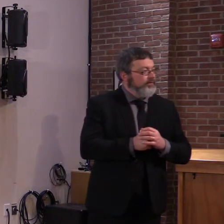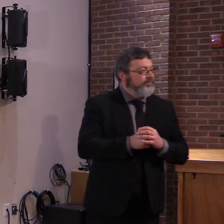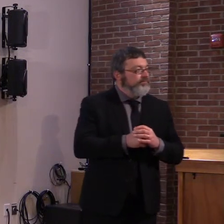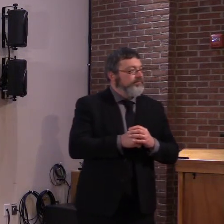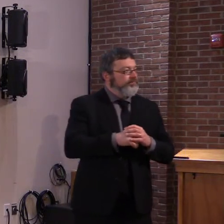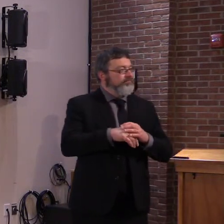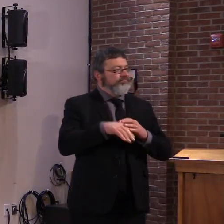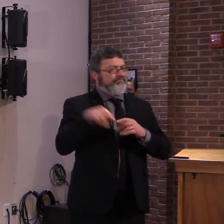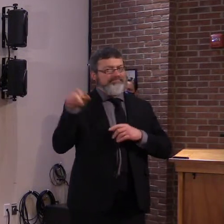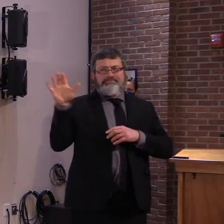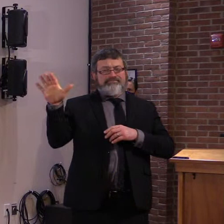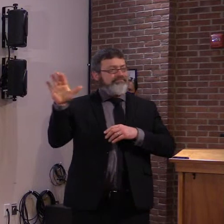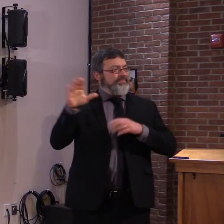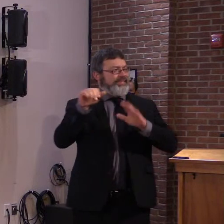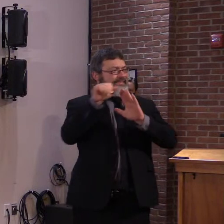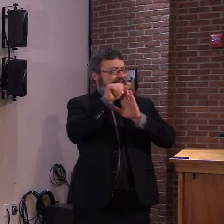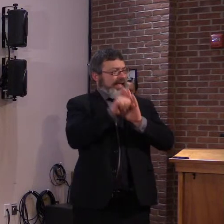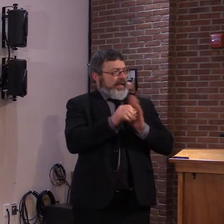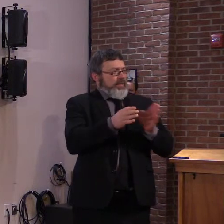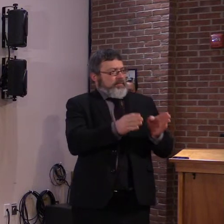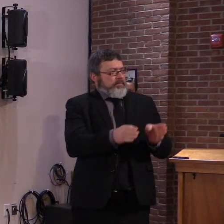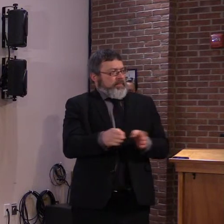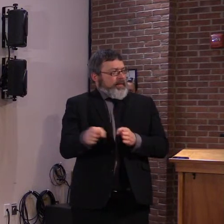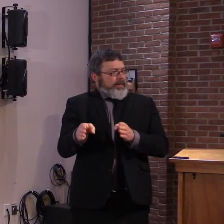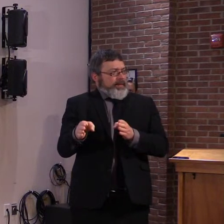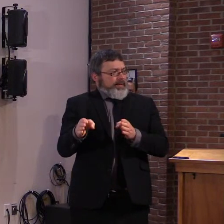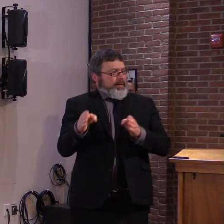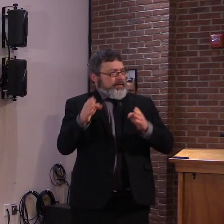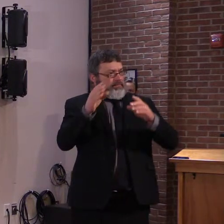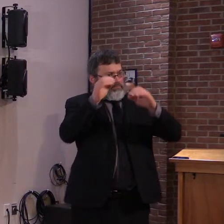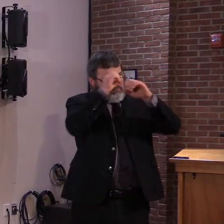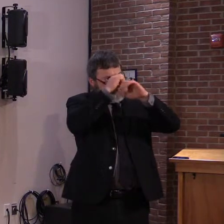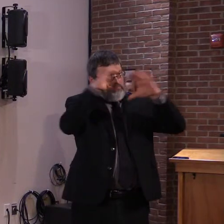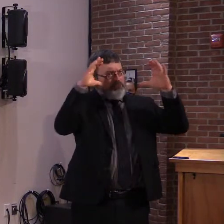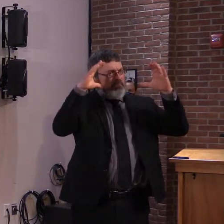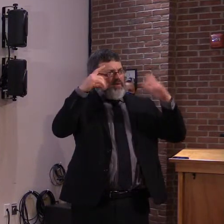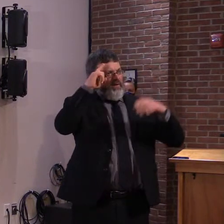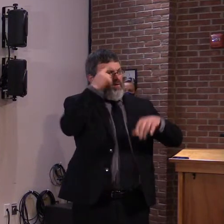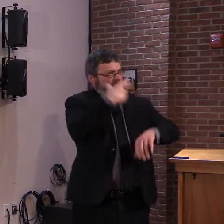Yeah, it's about acceptance of the vaccine. Is that what you're getting at, Sean?